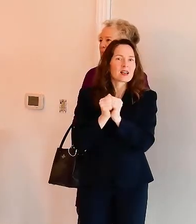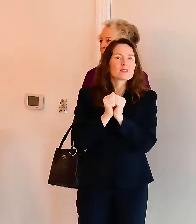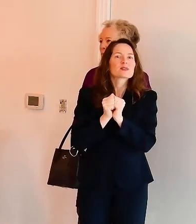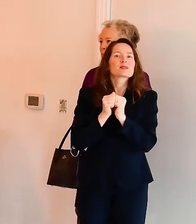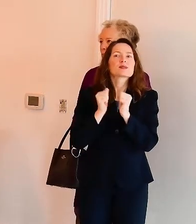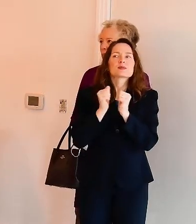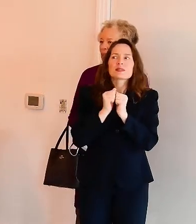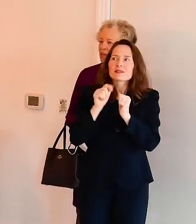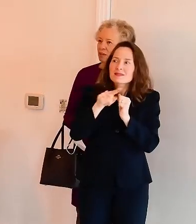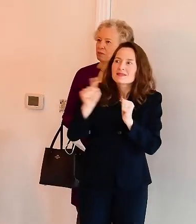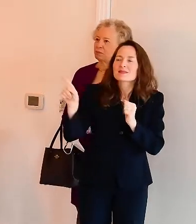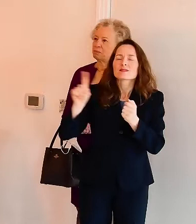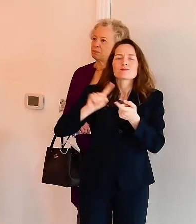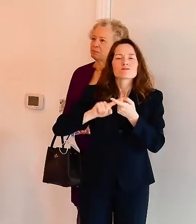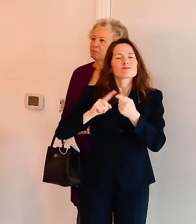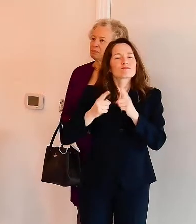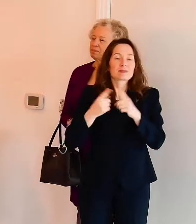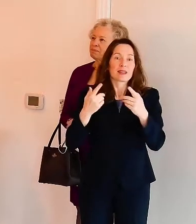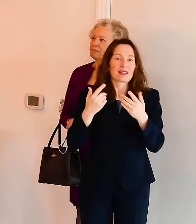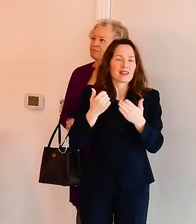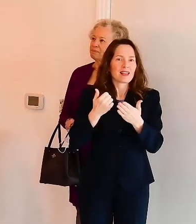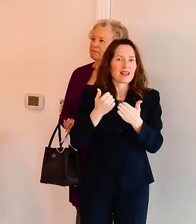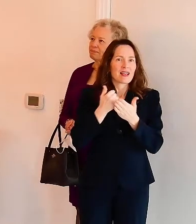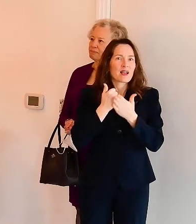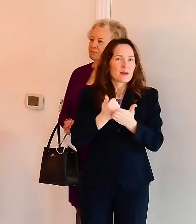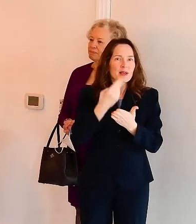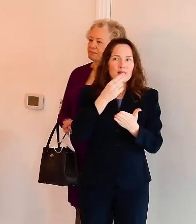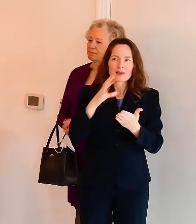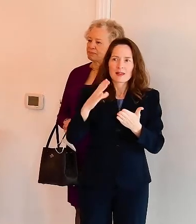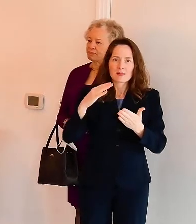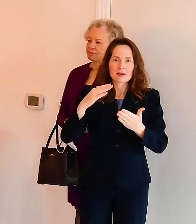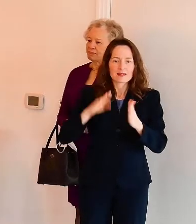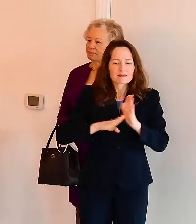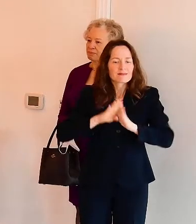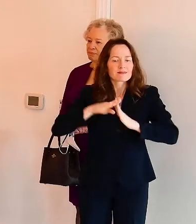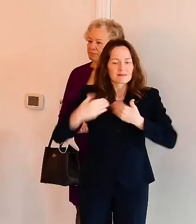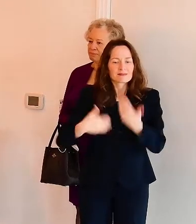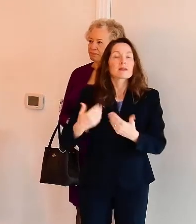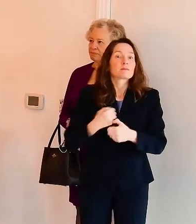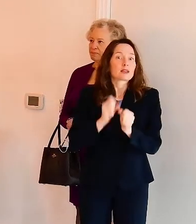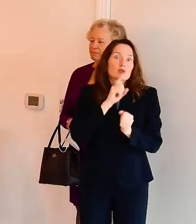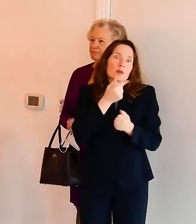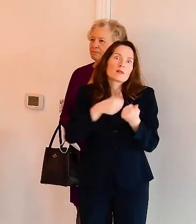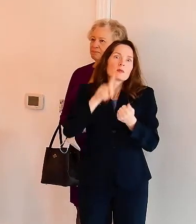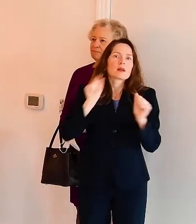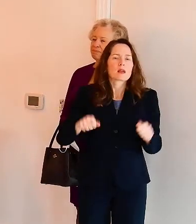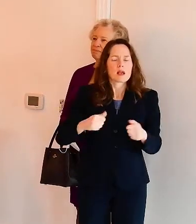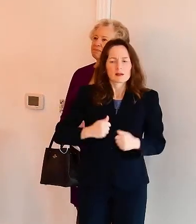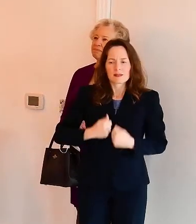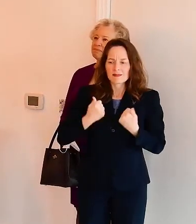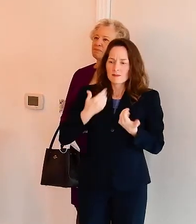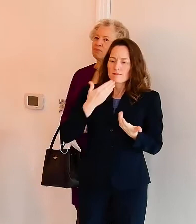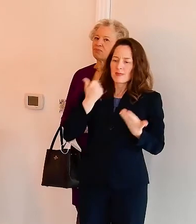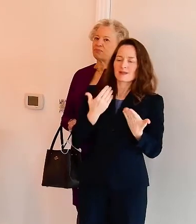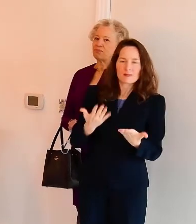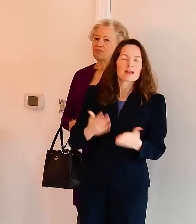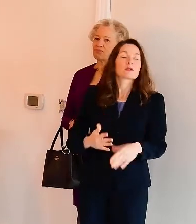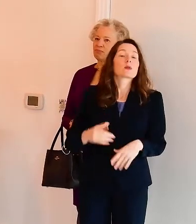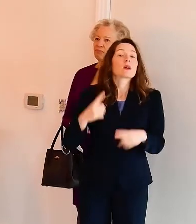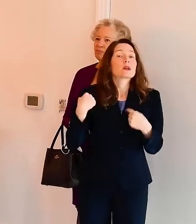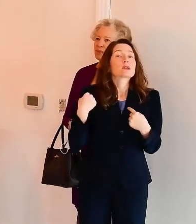and making sure that everyone can live their best lives. Since the onset of the pandemic, many of our